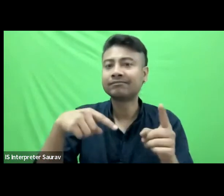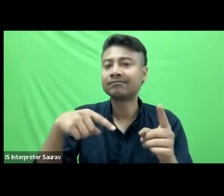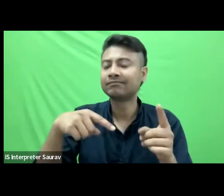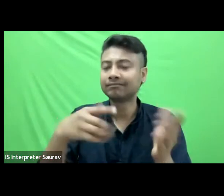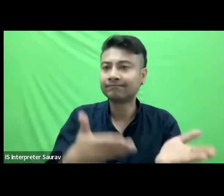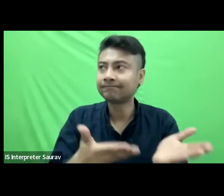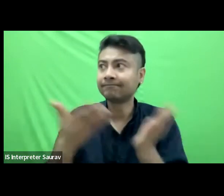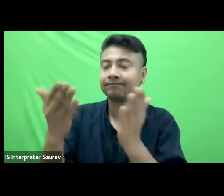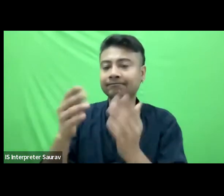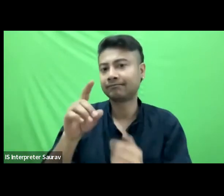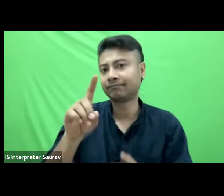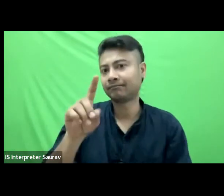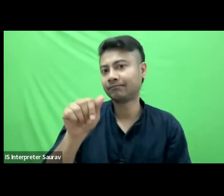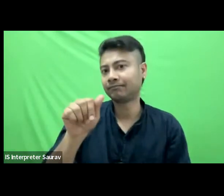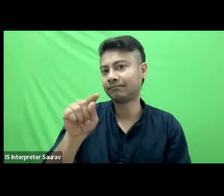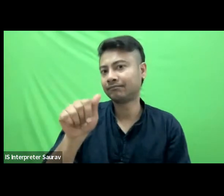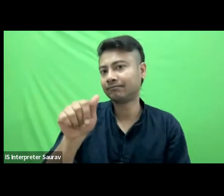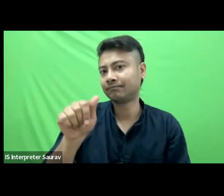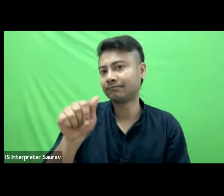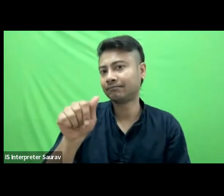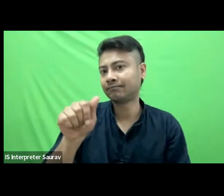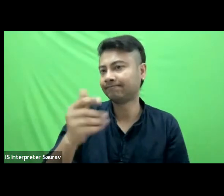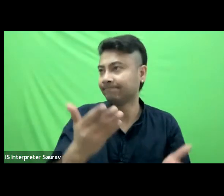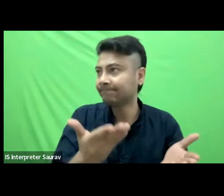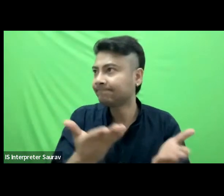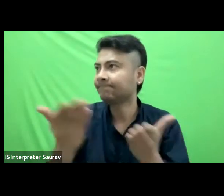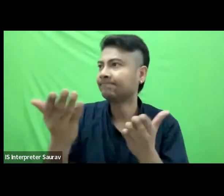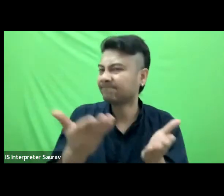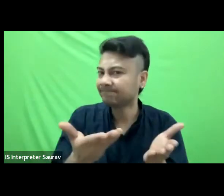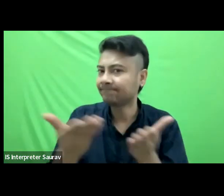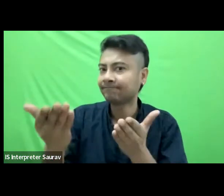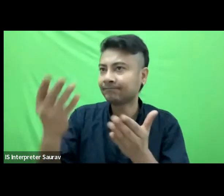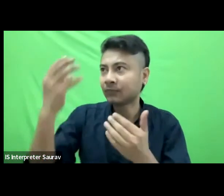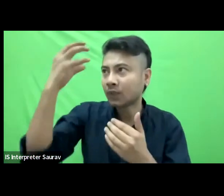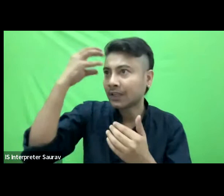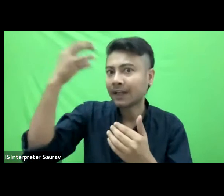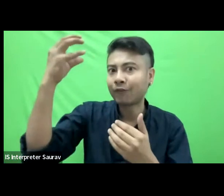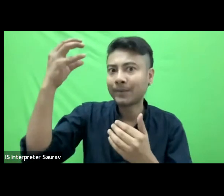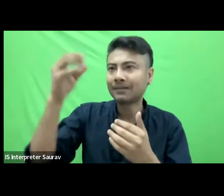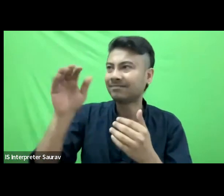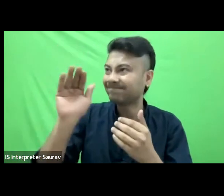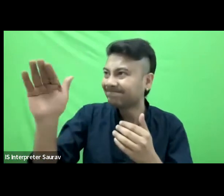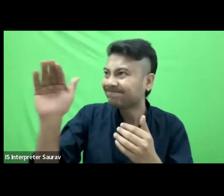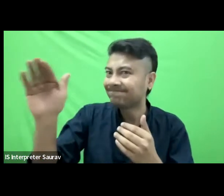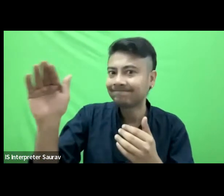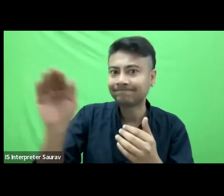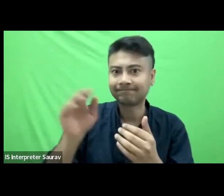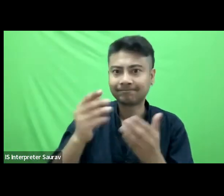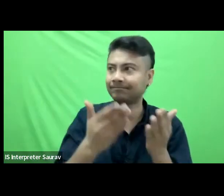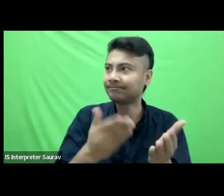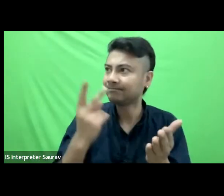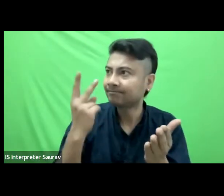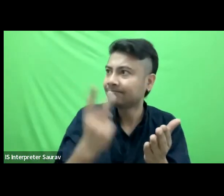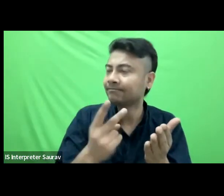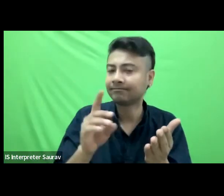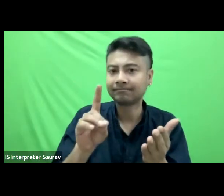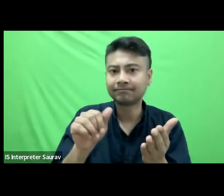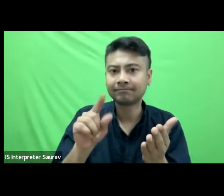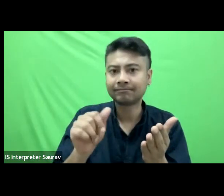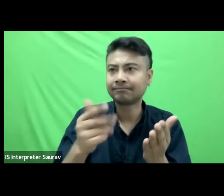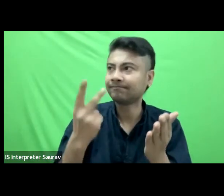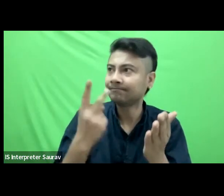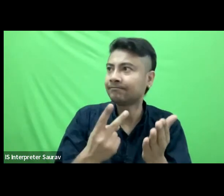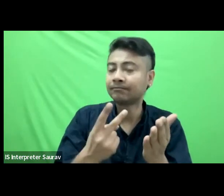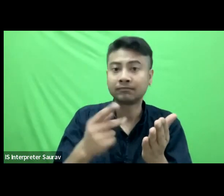that's how we first start to engage government stakeholders with data. And how we conducted that is through participatory